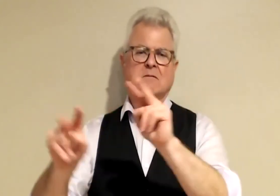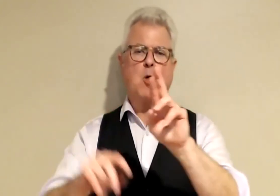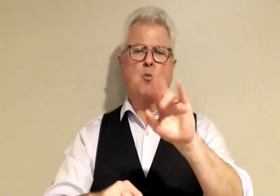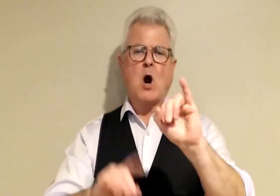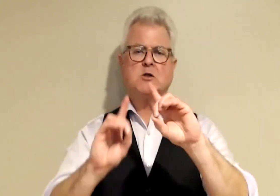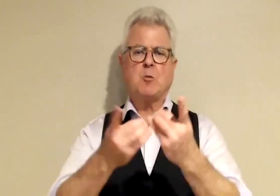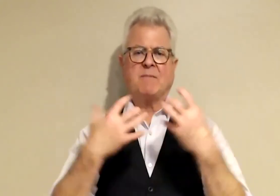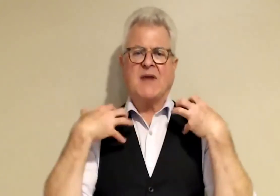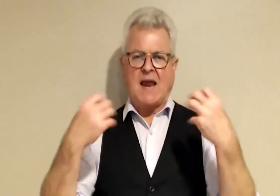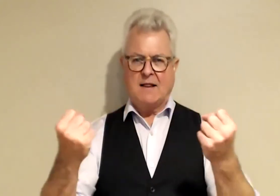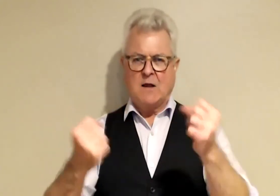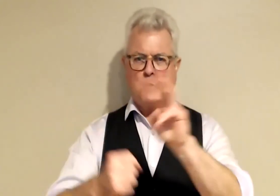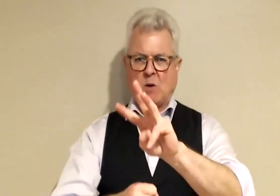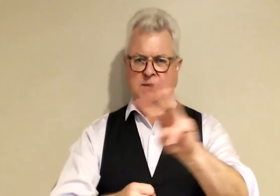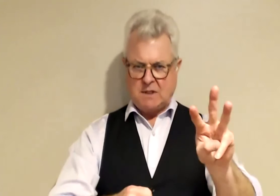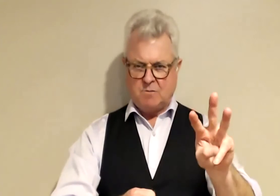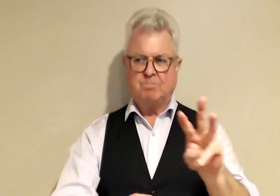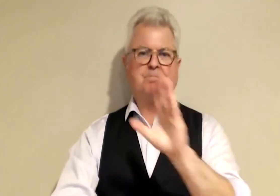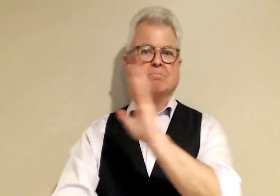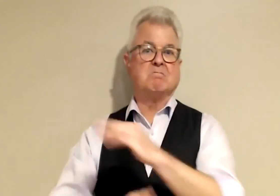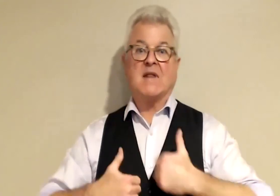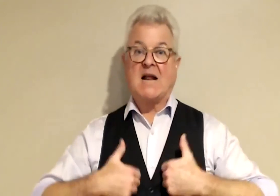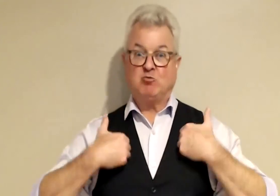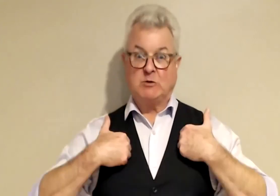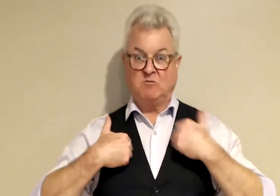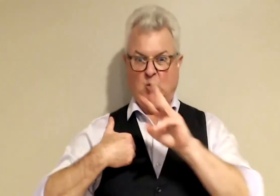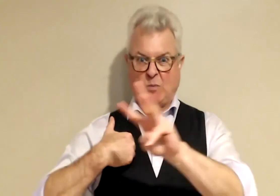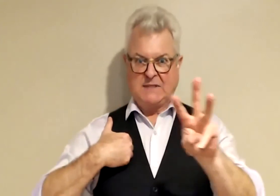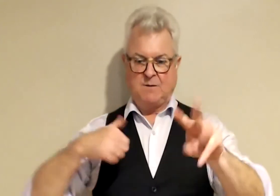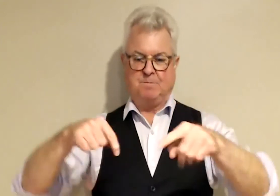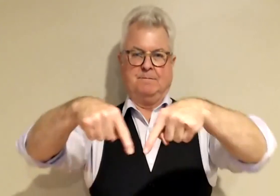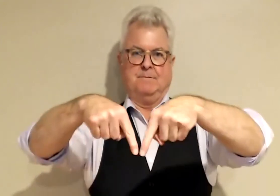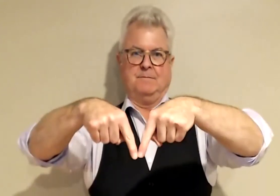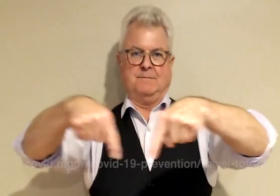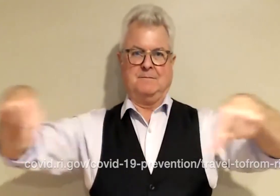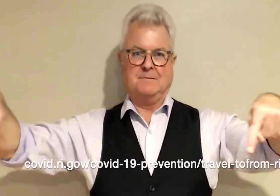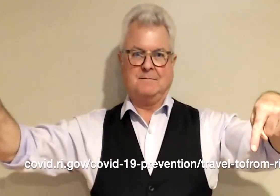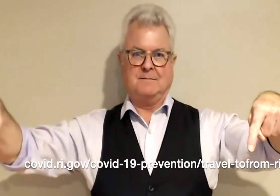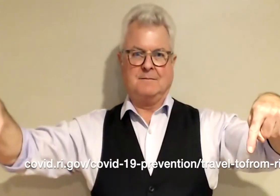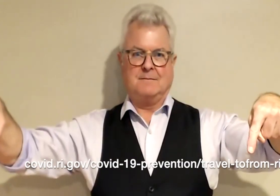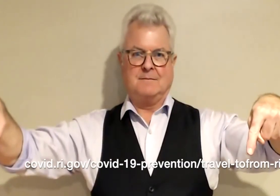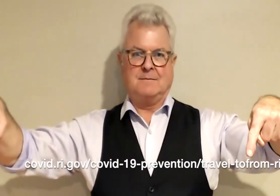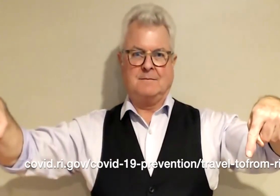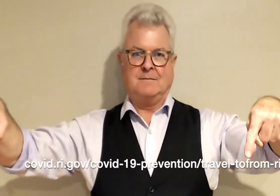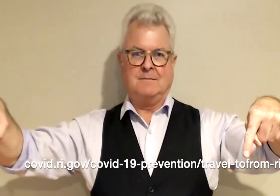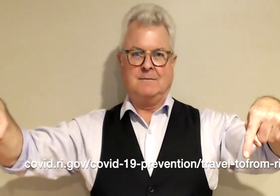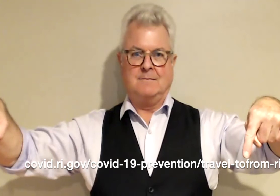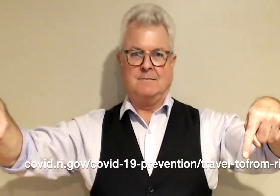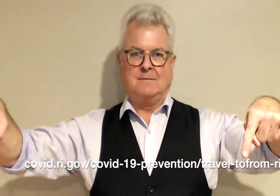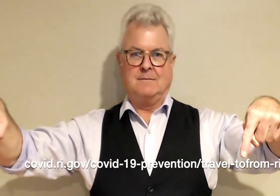Okay, if you need further information to be clarified, you can go to the Rhode Island Department of Health's website, which is